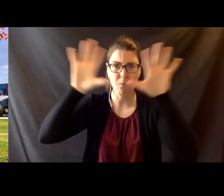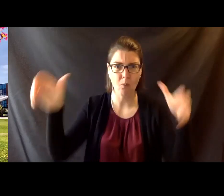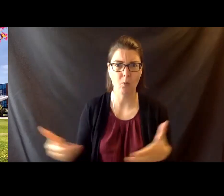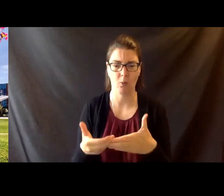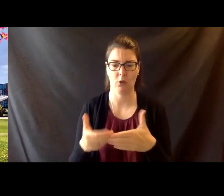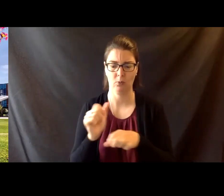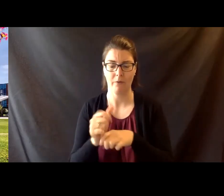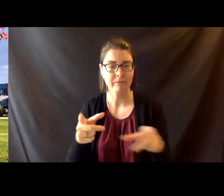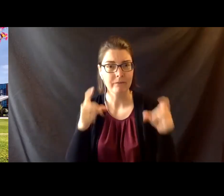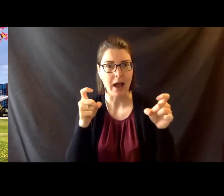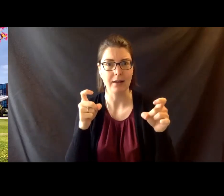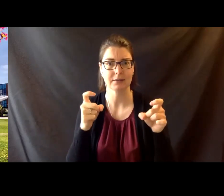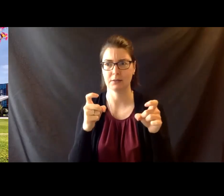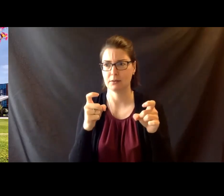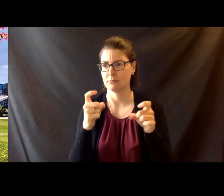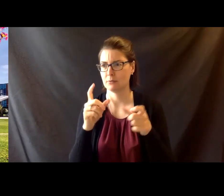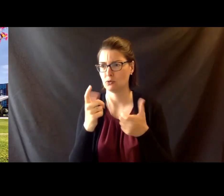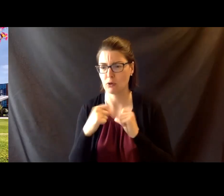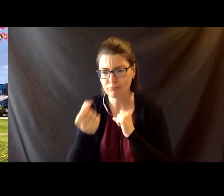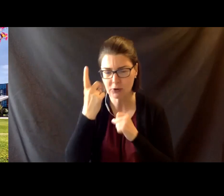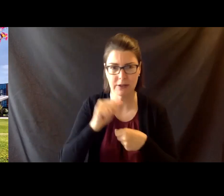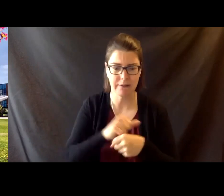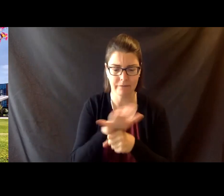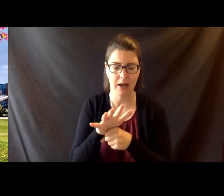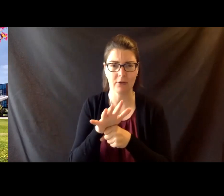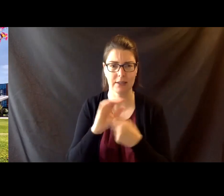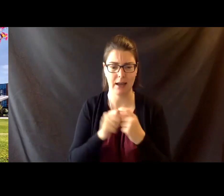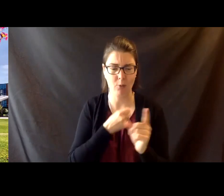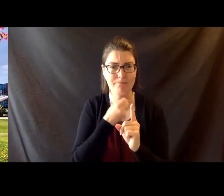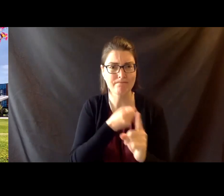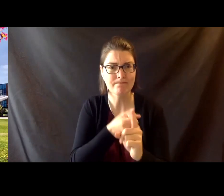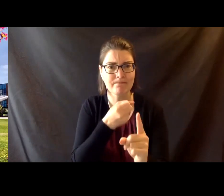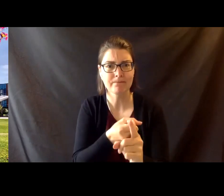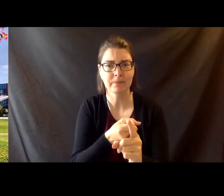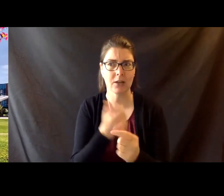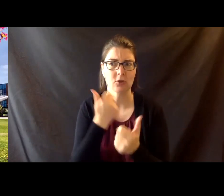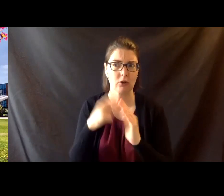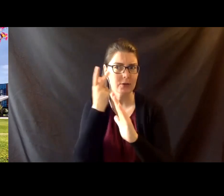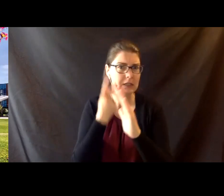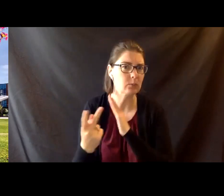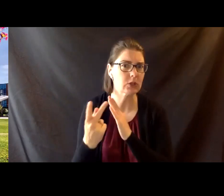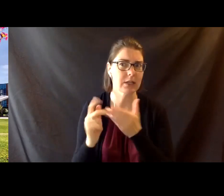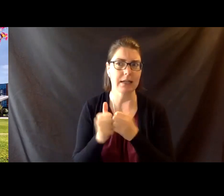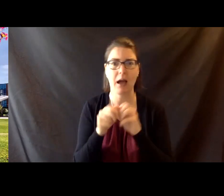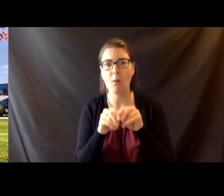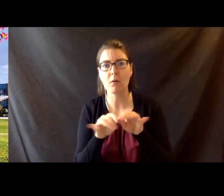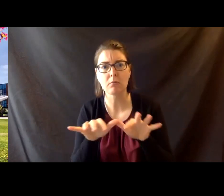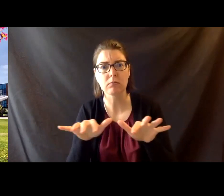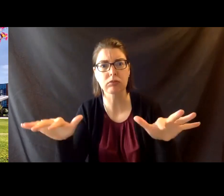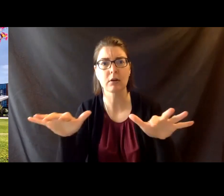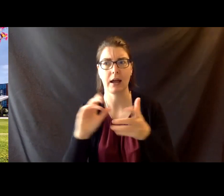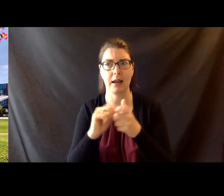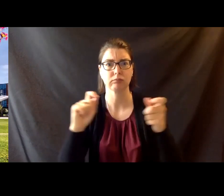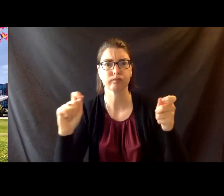and effectively in understanding the virus and its myriad effects, predicting how it will spread and evolve,